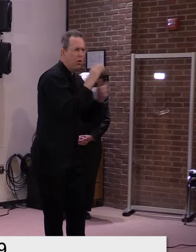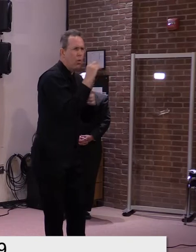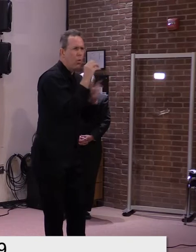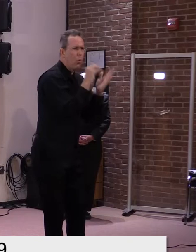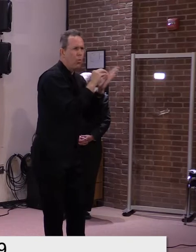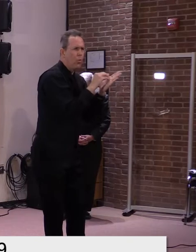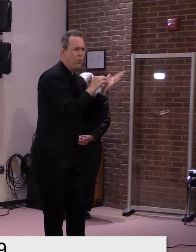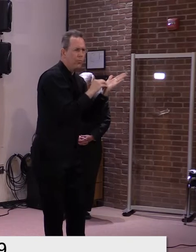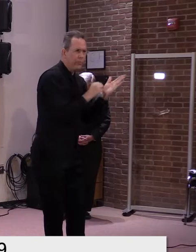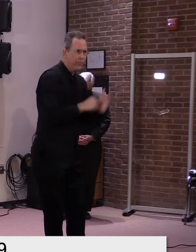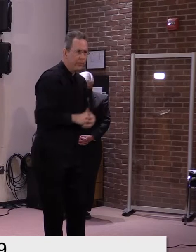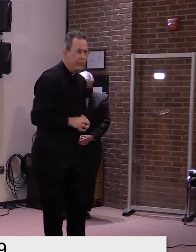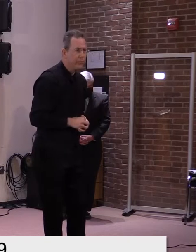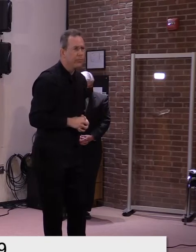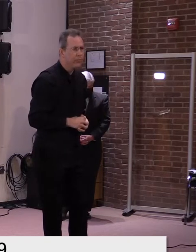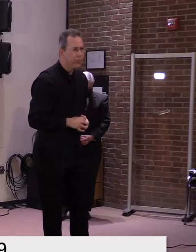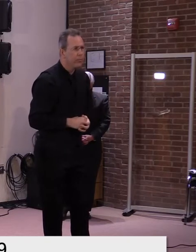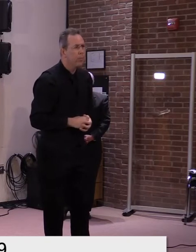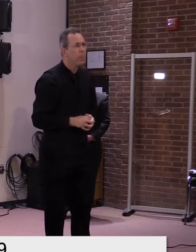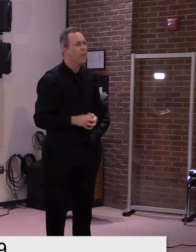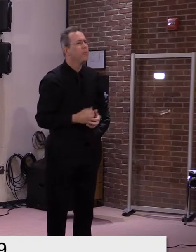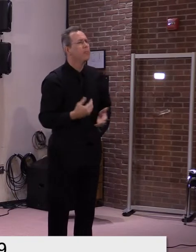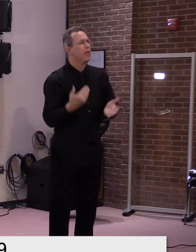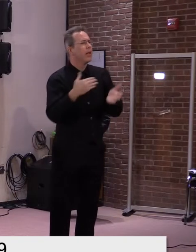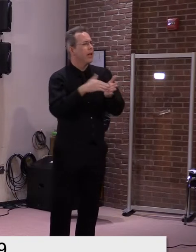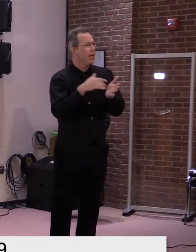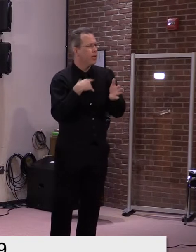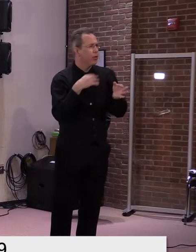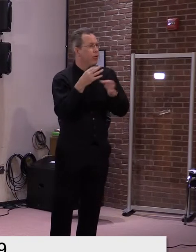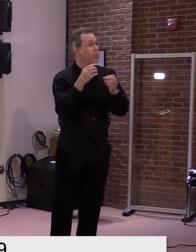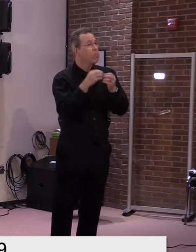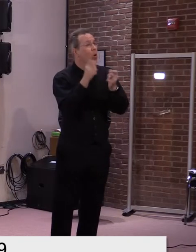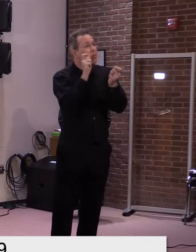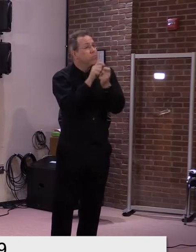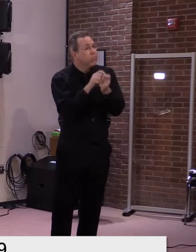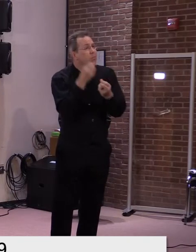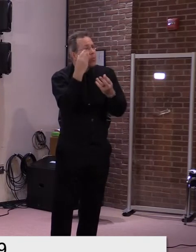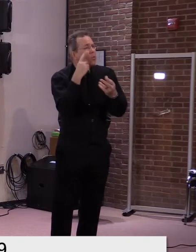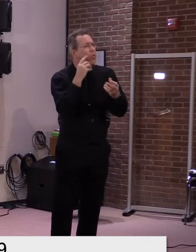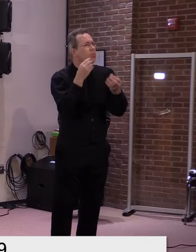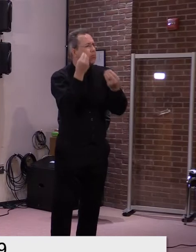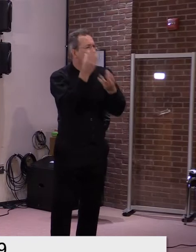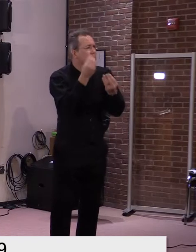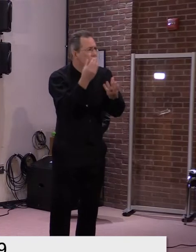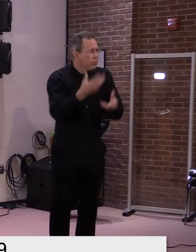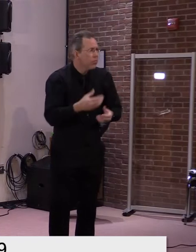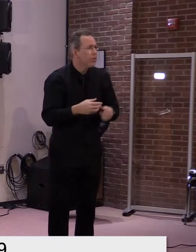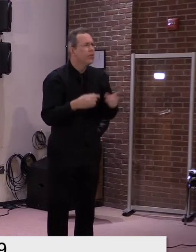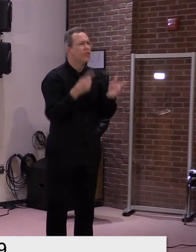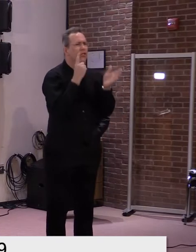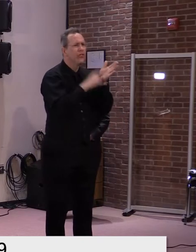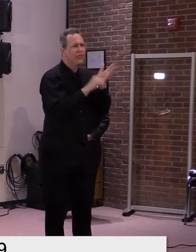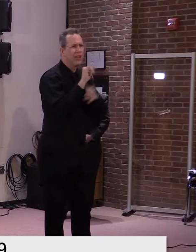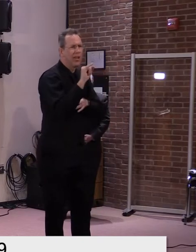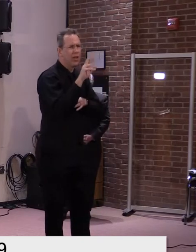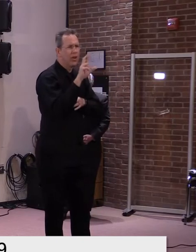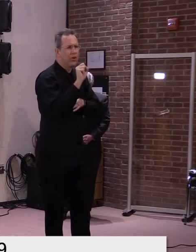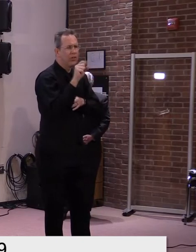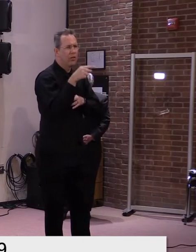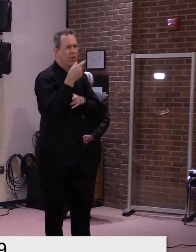again, for further information, you should check with the IRS about these two immediately available